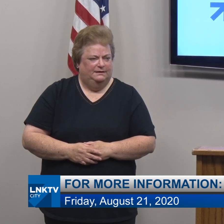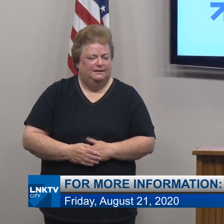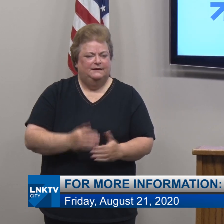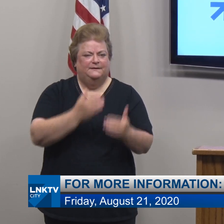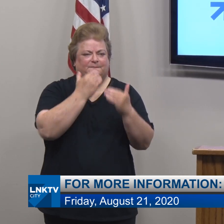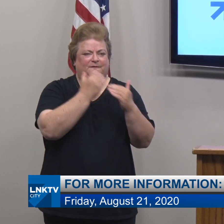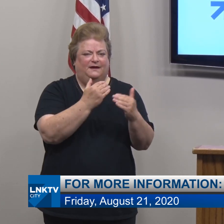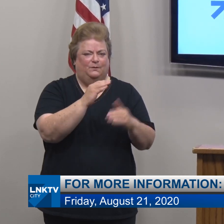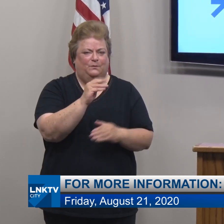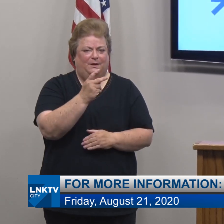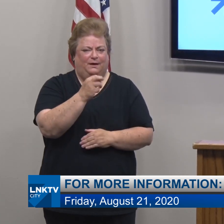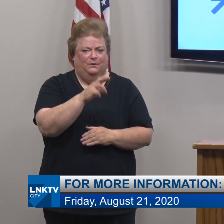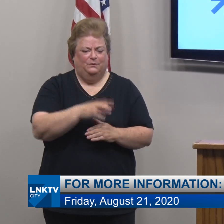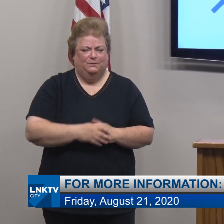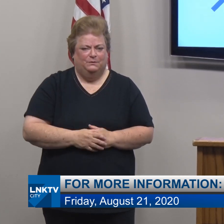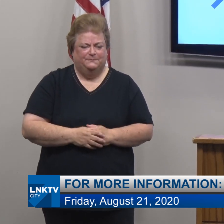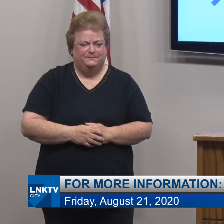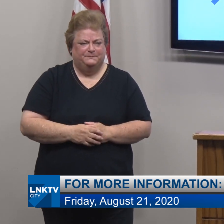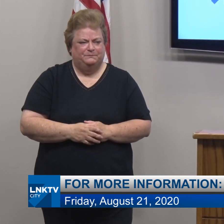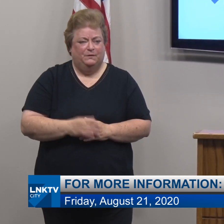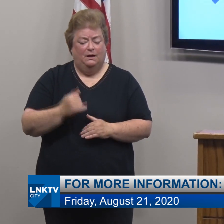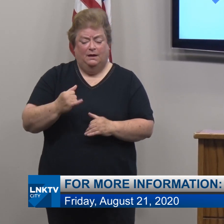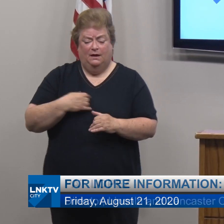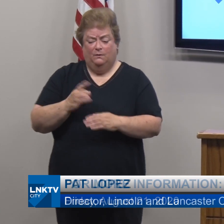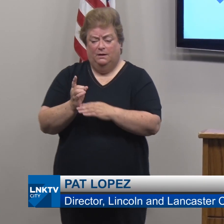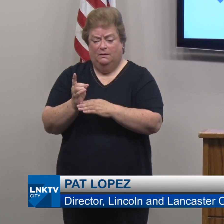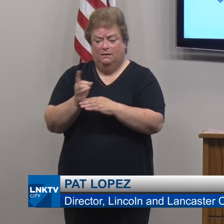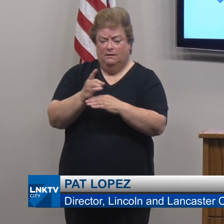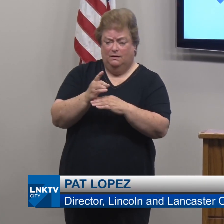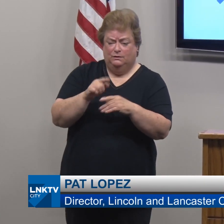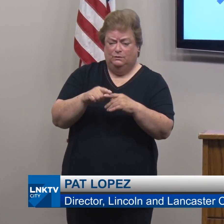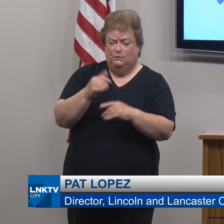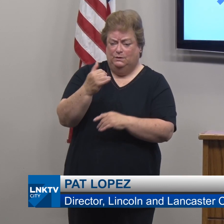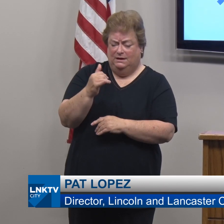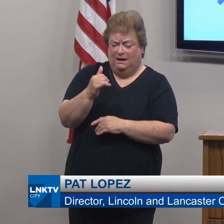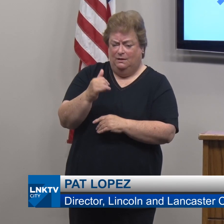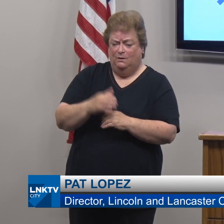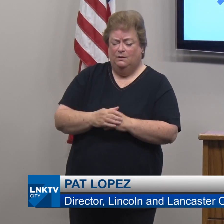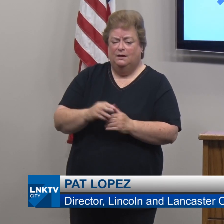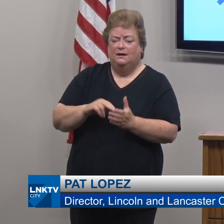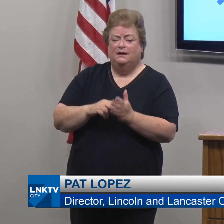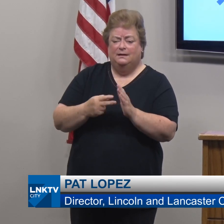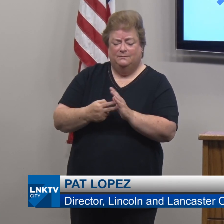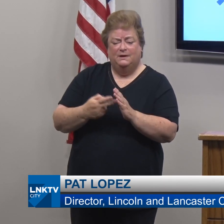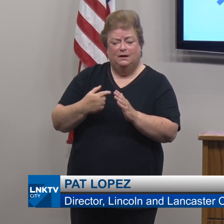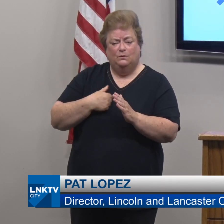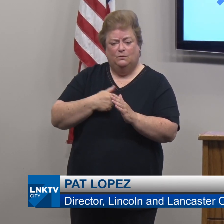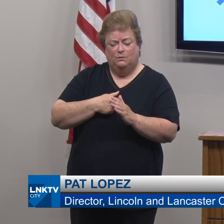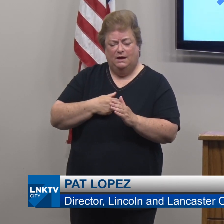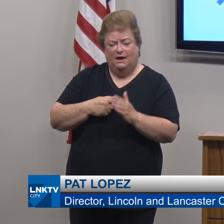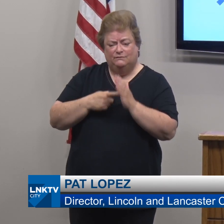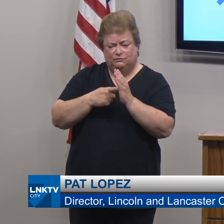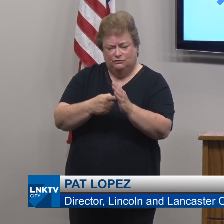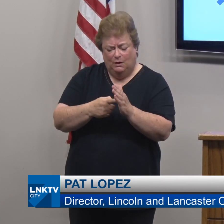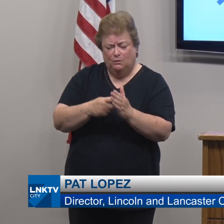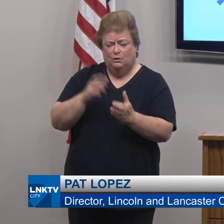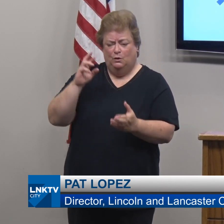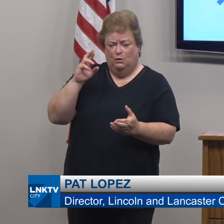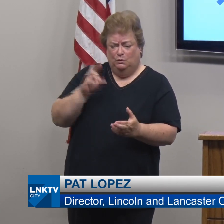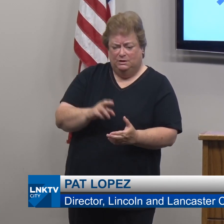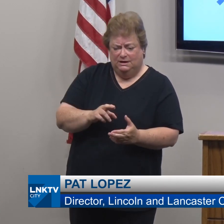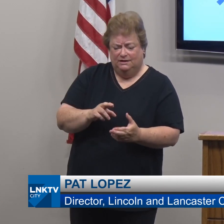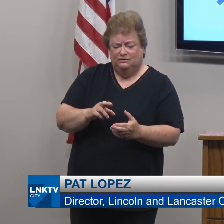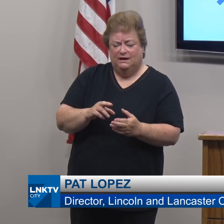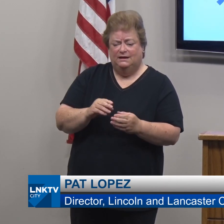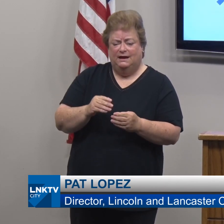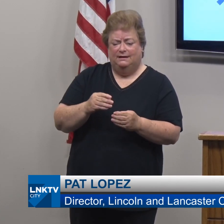Thank you, Mayor. The move to the yellow category indicates that we now have demonstrated reduction in the transmission of the